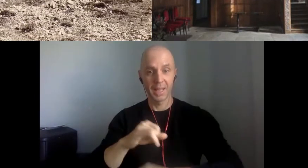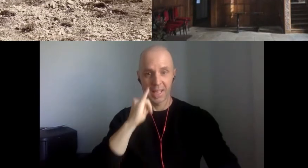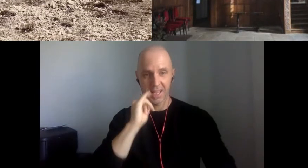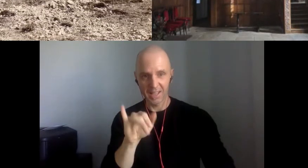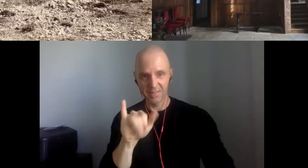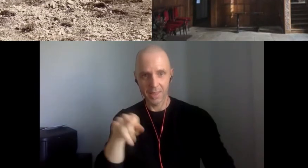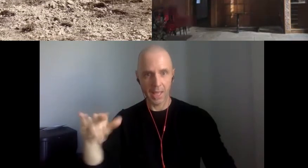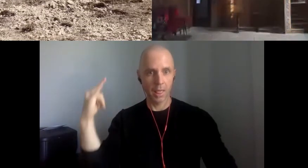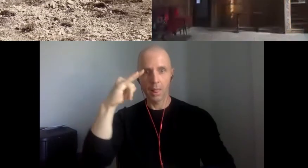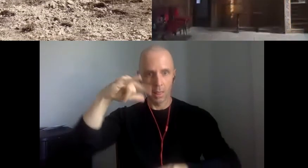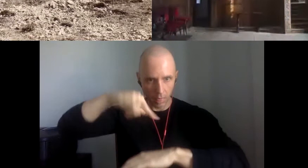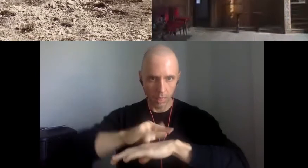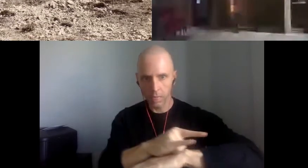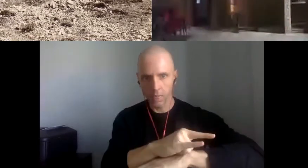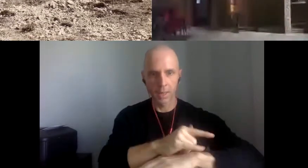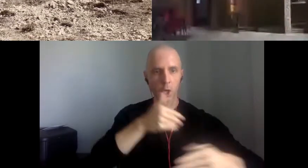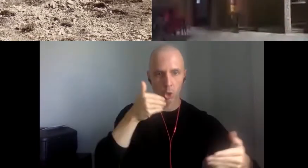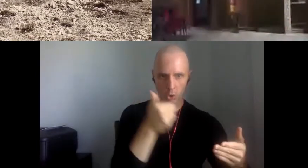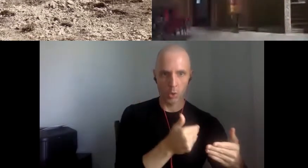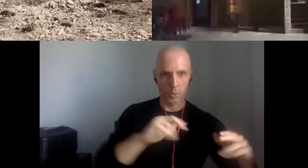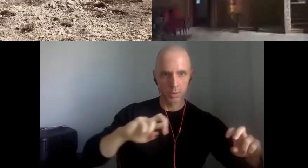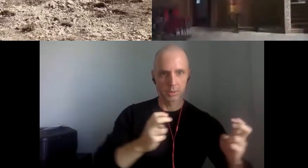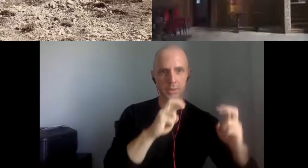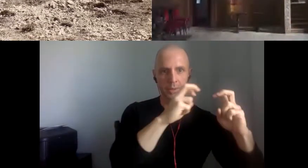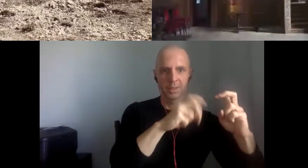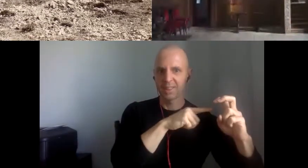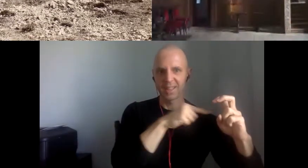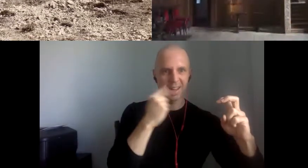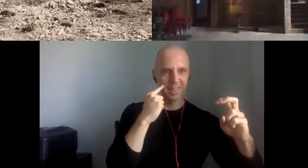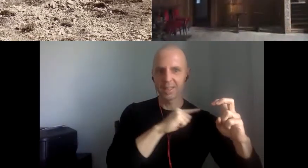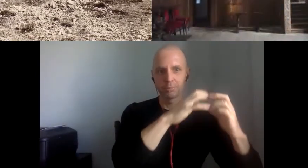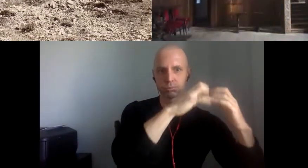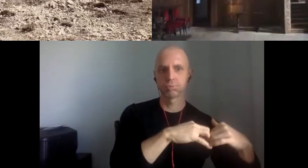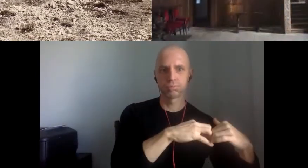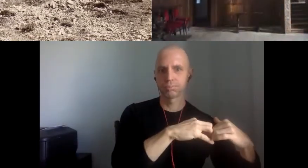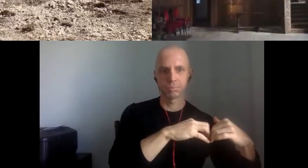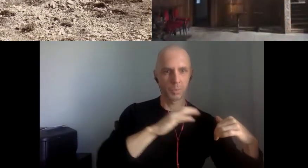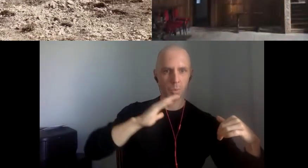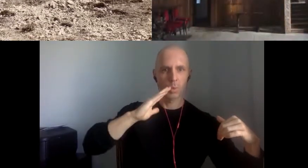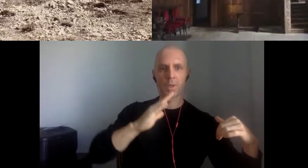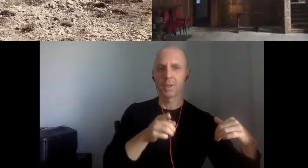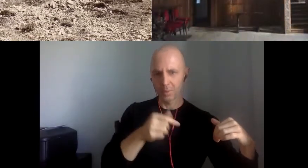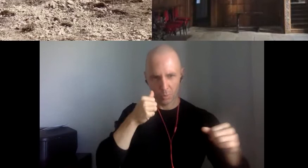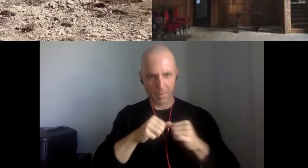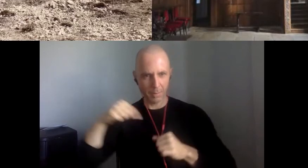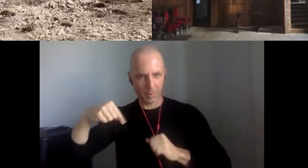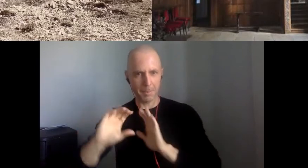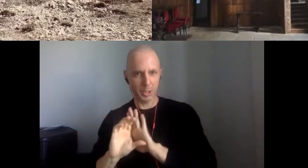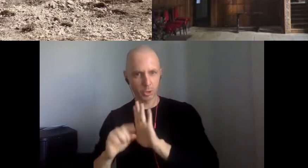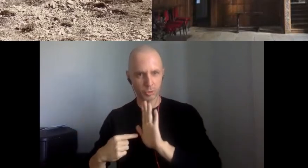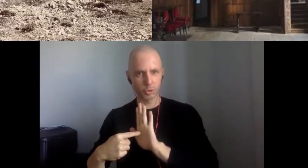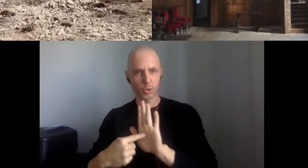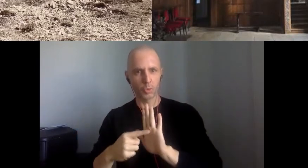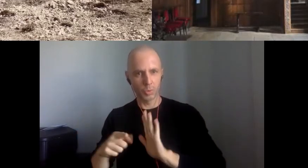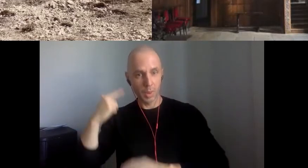curtains for the building, really, because remember on the previous slide what it did to a London house, or several London houses on a street. So it's amazingly